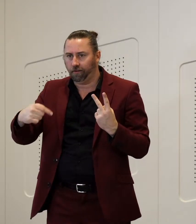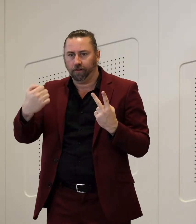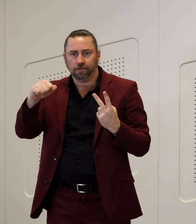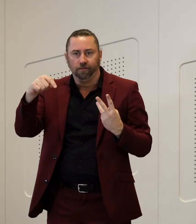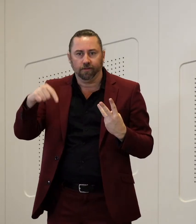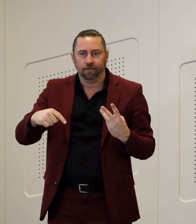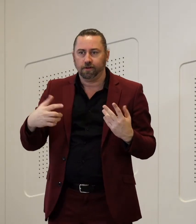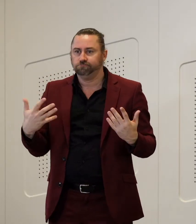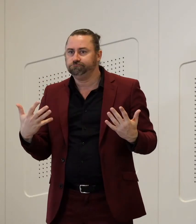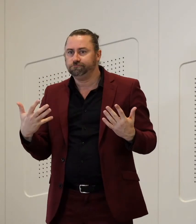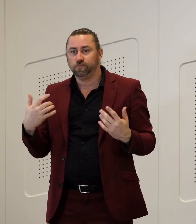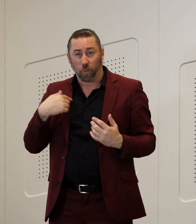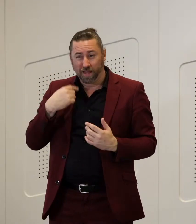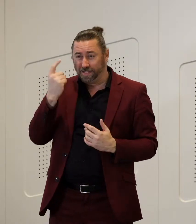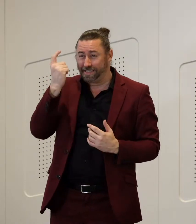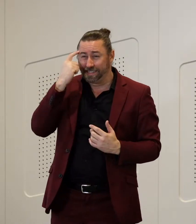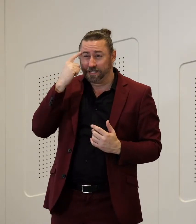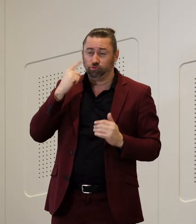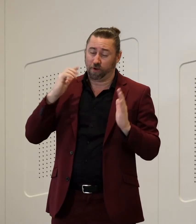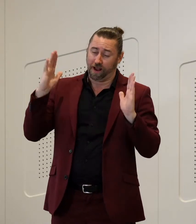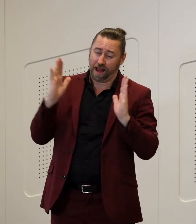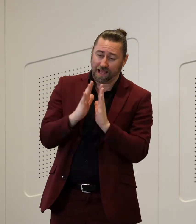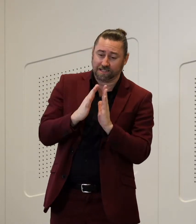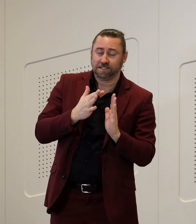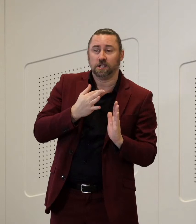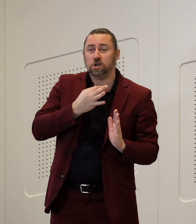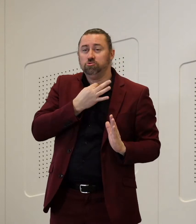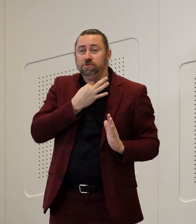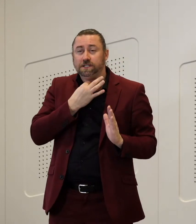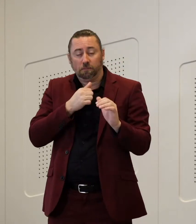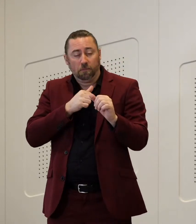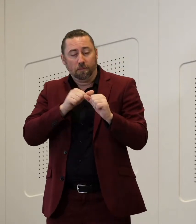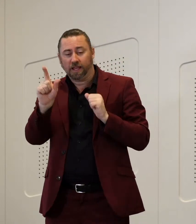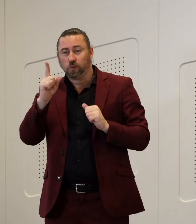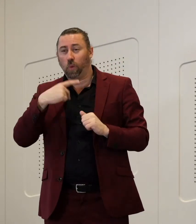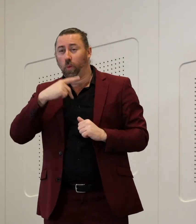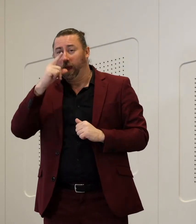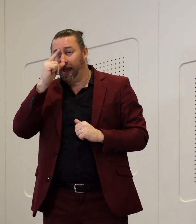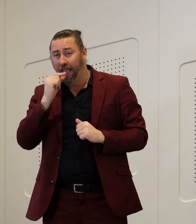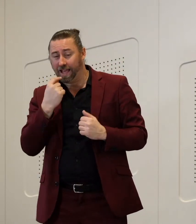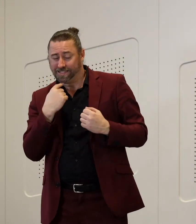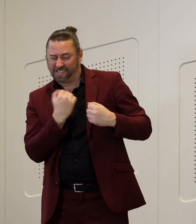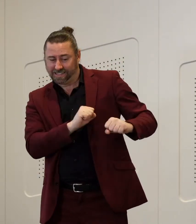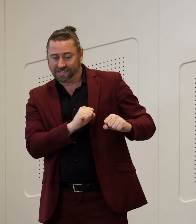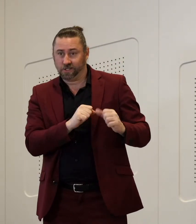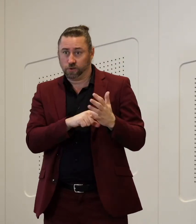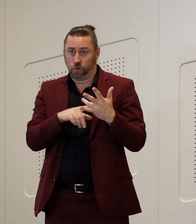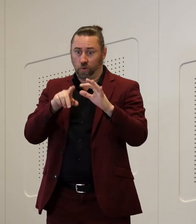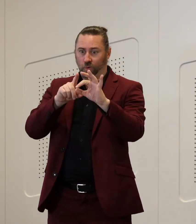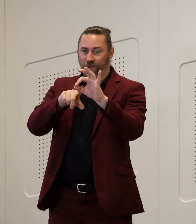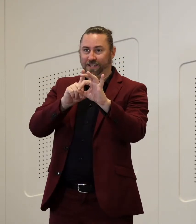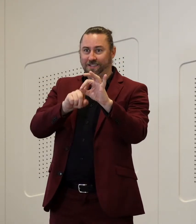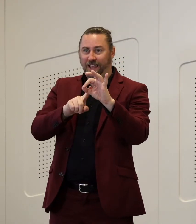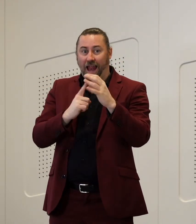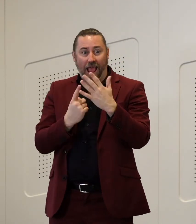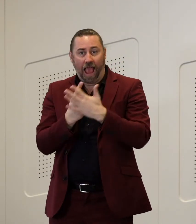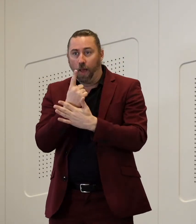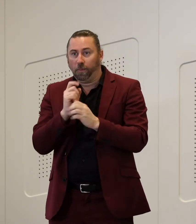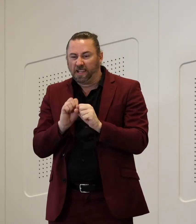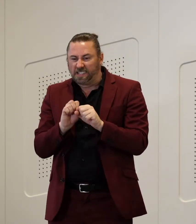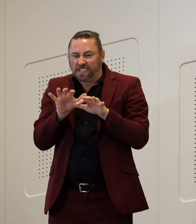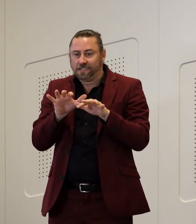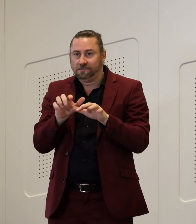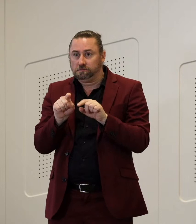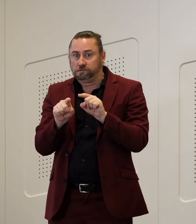do everything to reduce the risk of that occurring and coming into Queensland. But when we do identify it, what we do